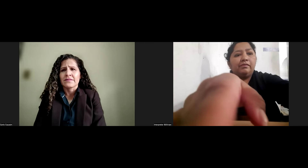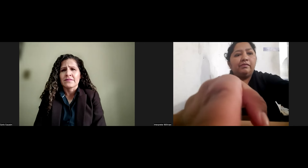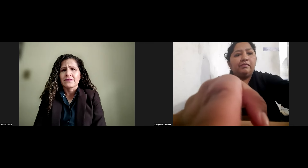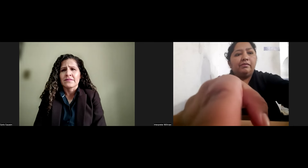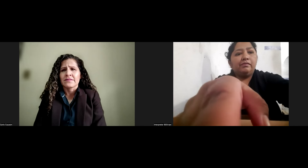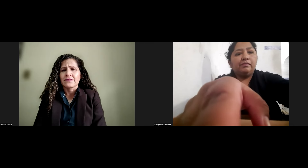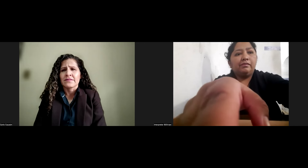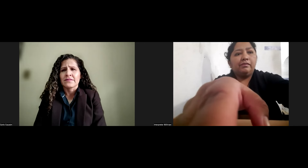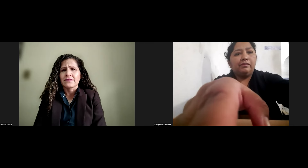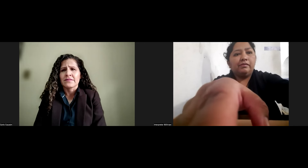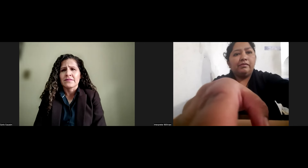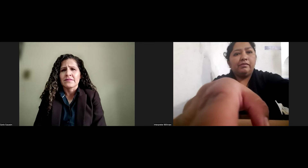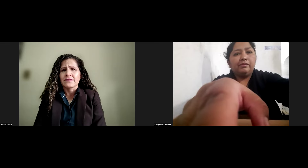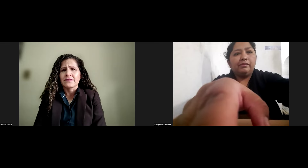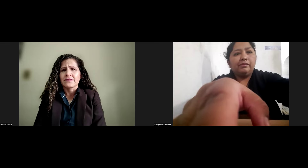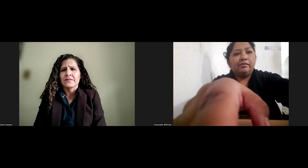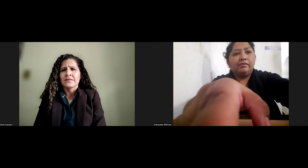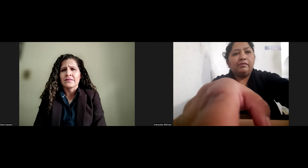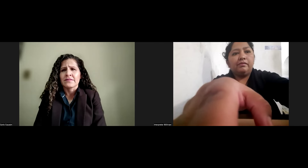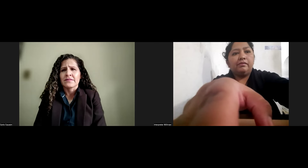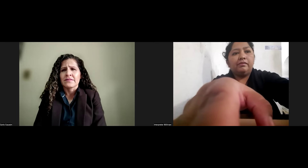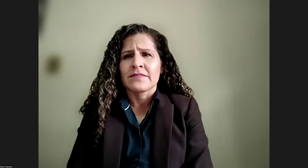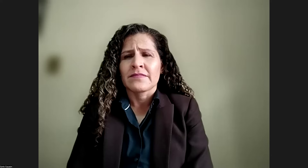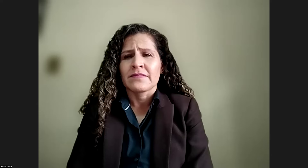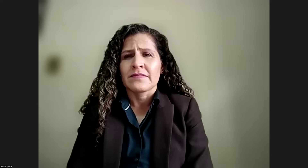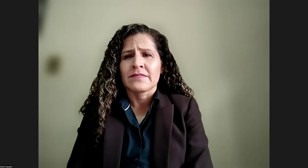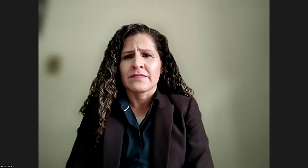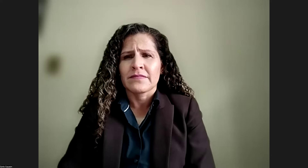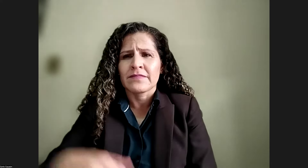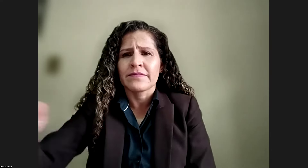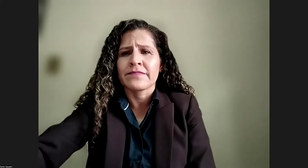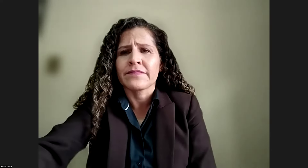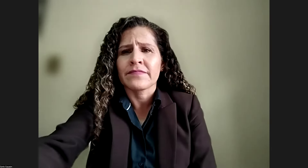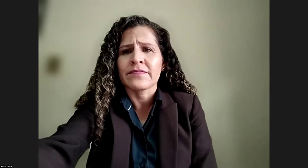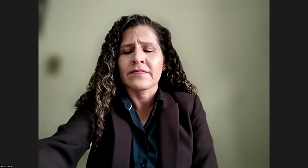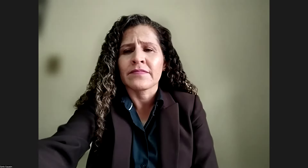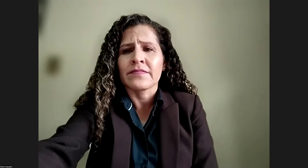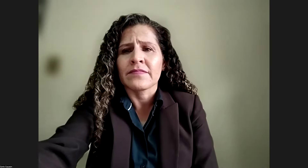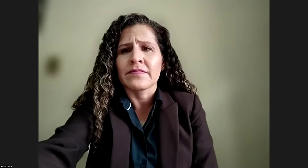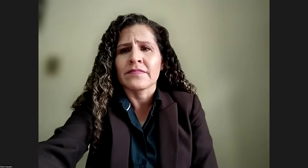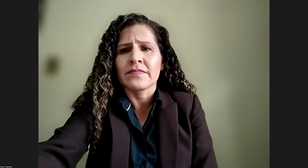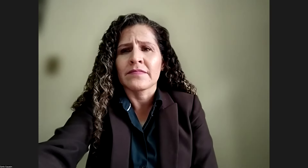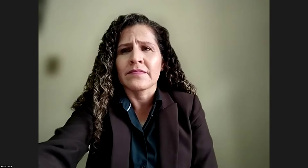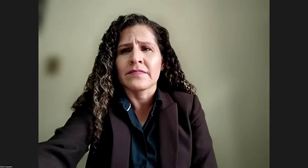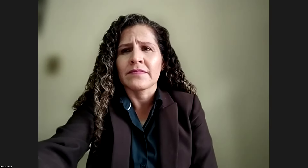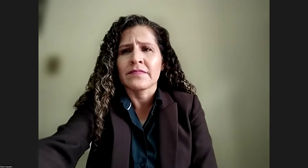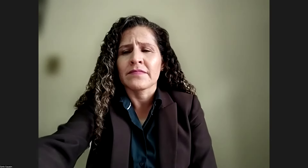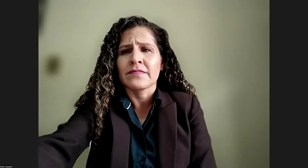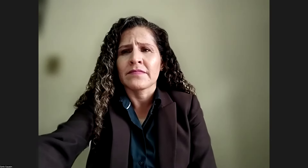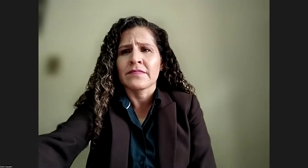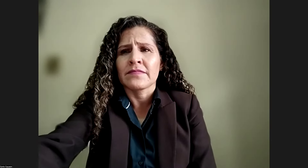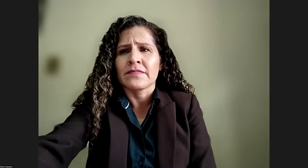health services for another underrepresented group of persons with disabilities and their families, which are persons with